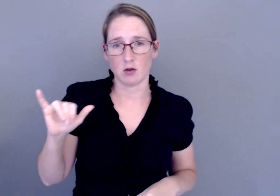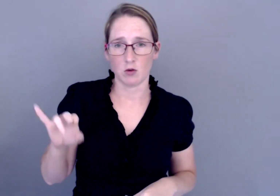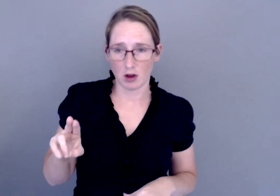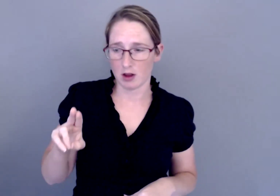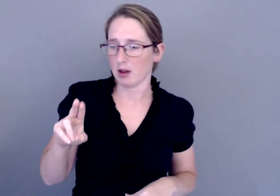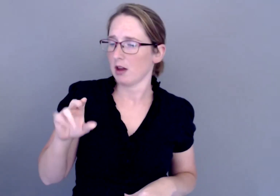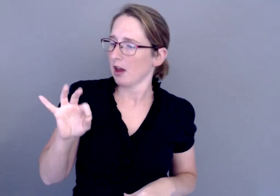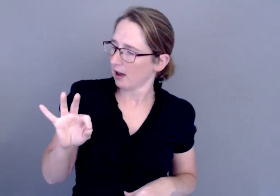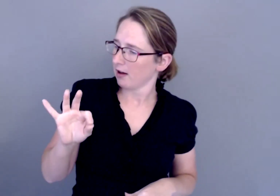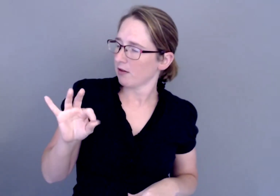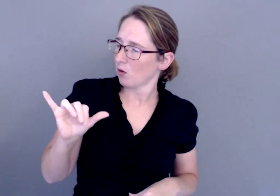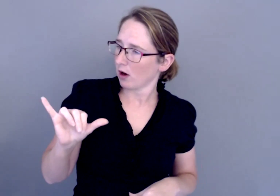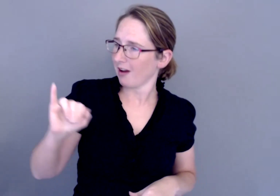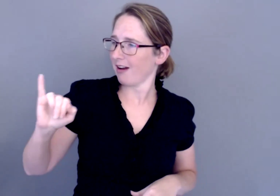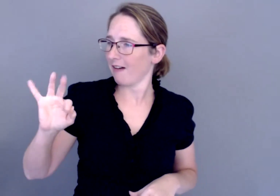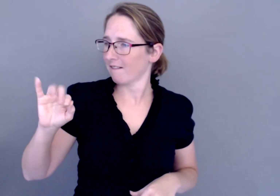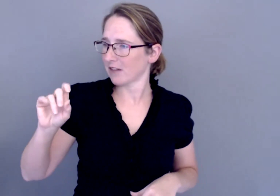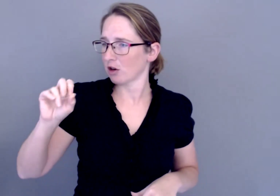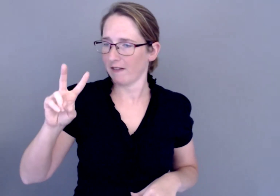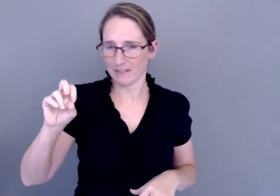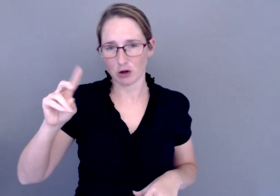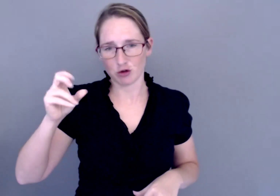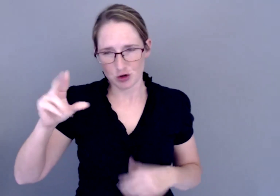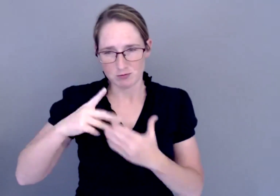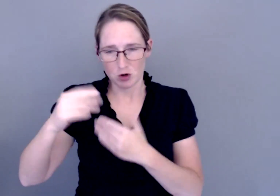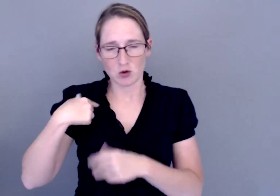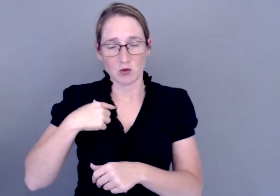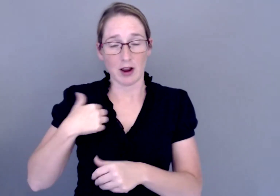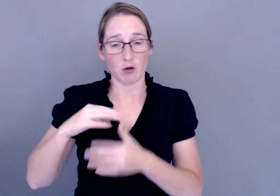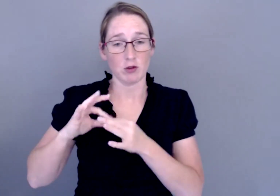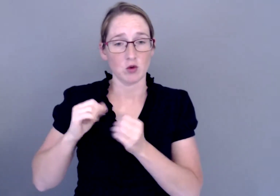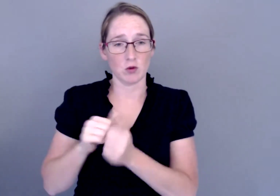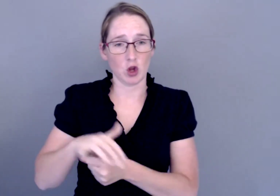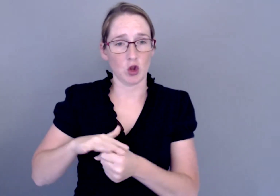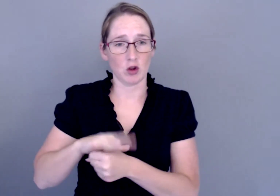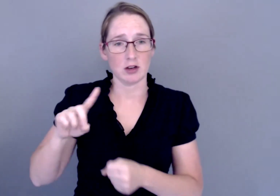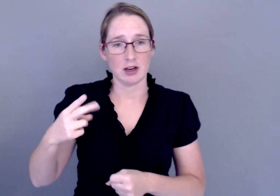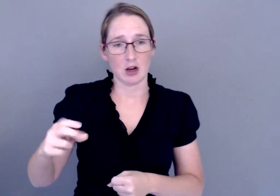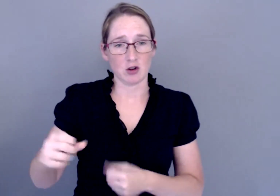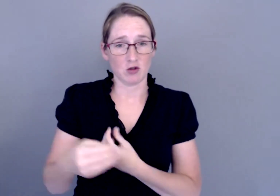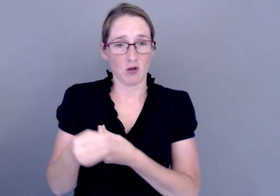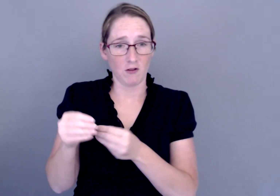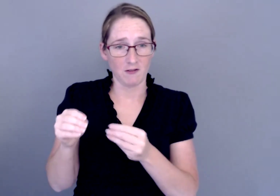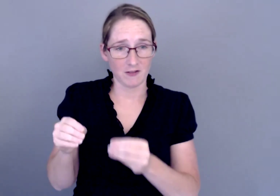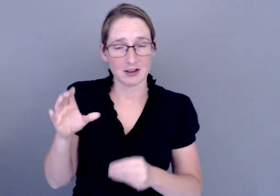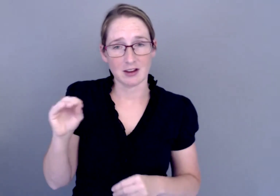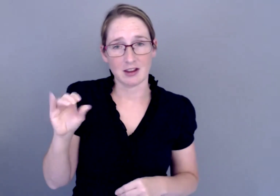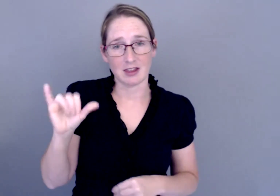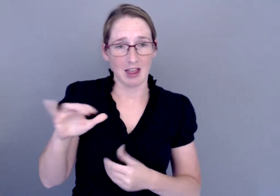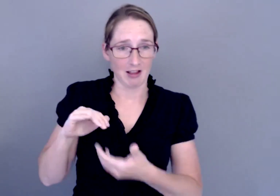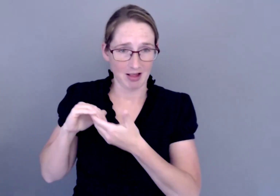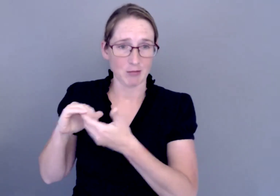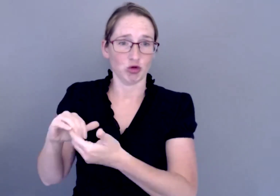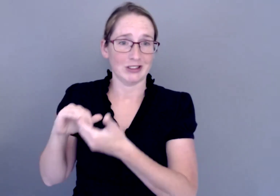department. And we have a great relationship with our local DHS office, and that collaboration